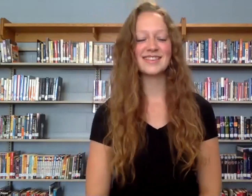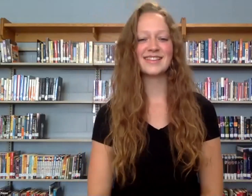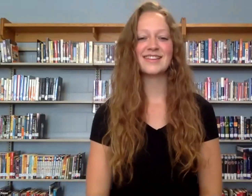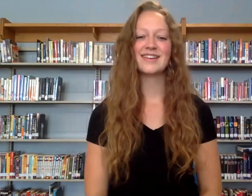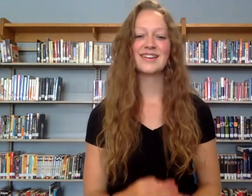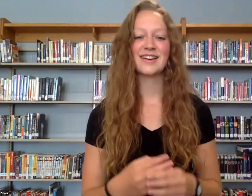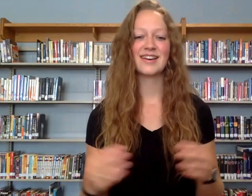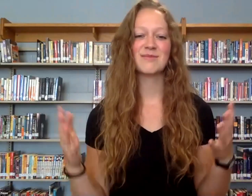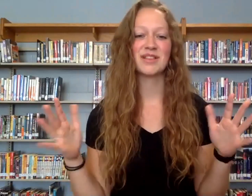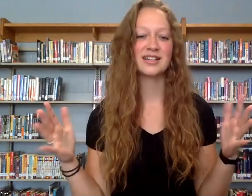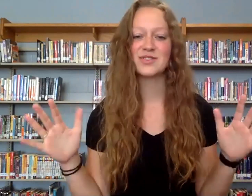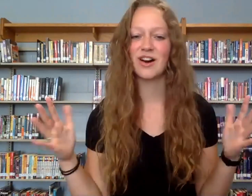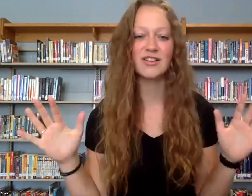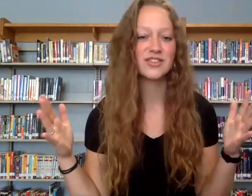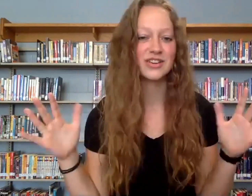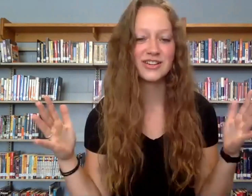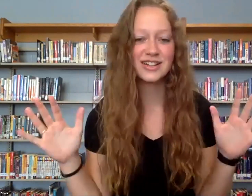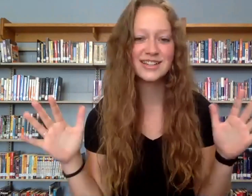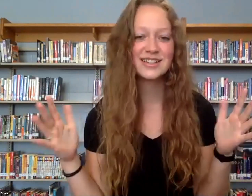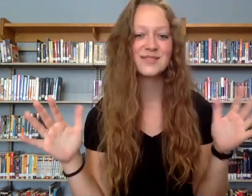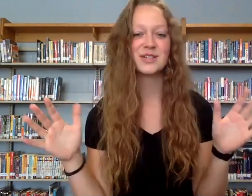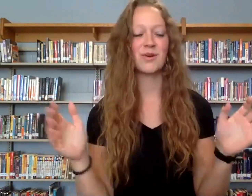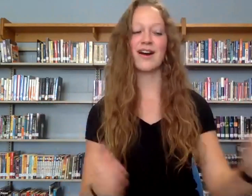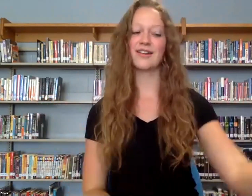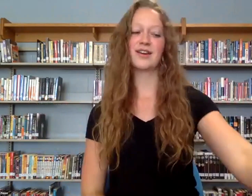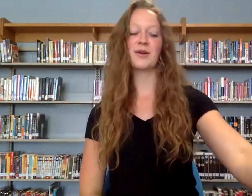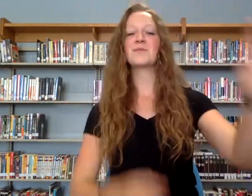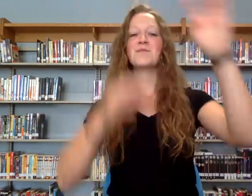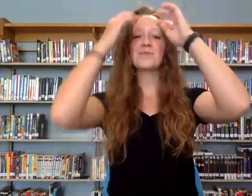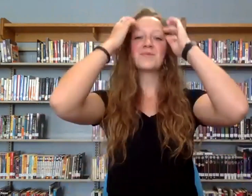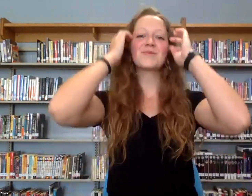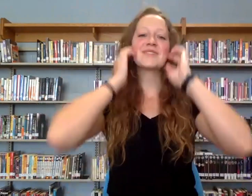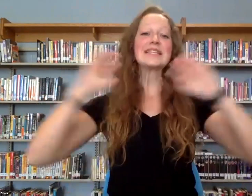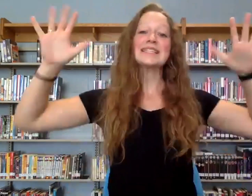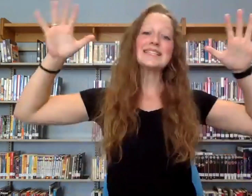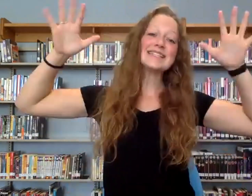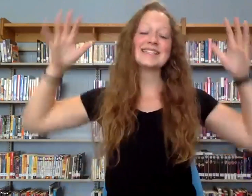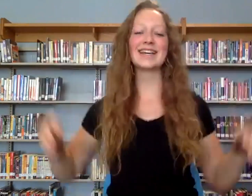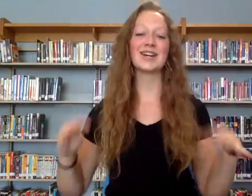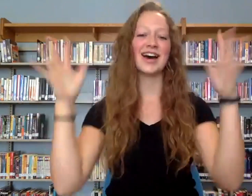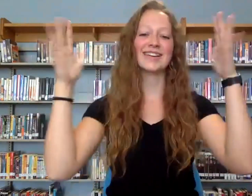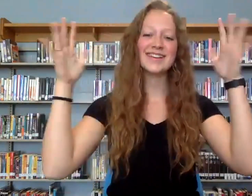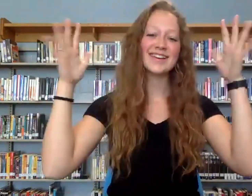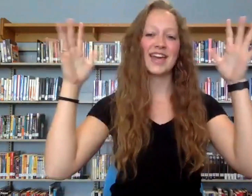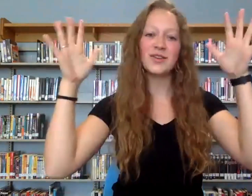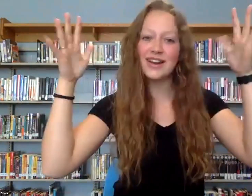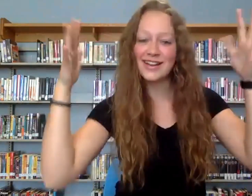and Jenna. Applause for all of Awesome. you. So Yeah. proud. Oh, and the crowd went wild. The crowd. Can you hear it?